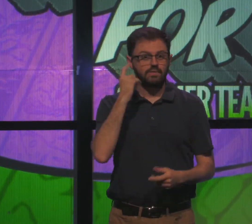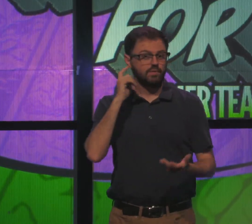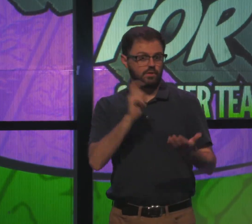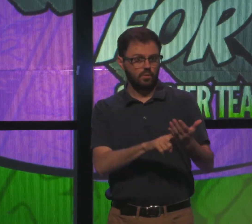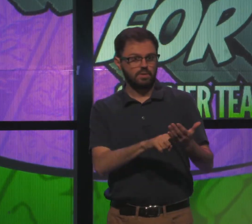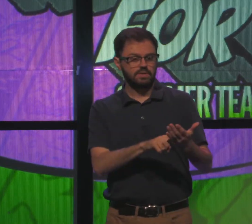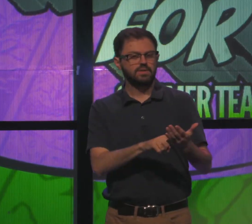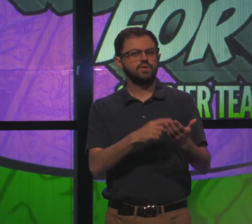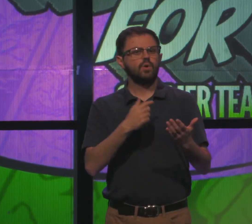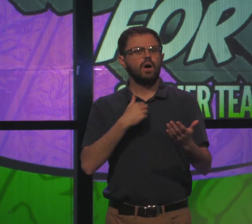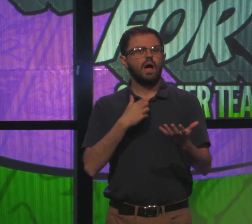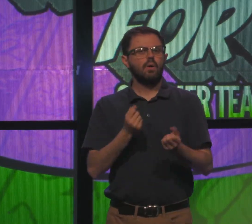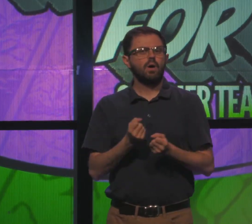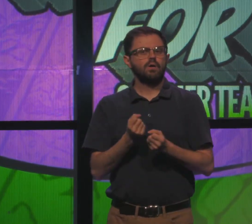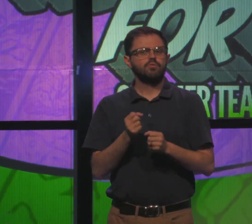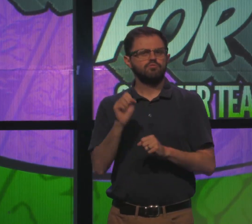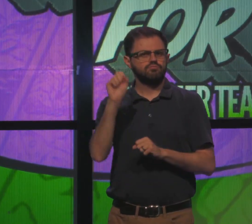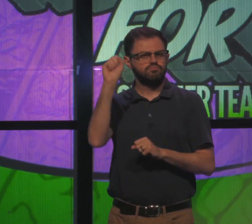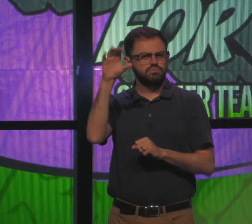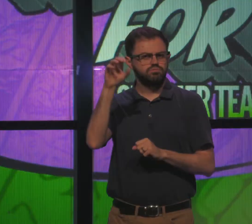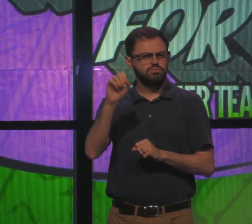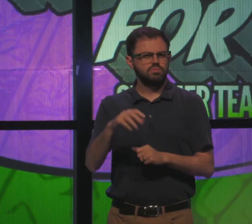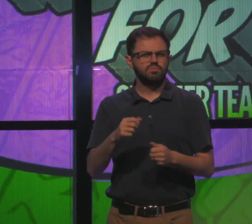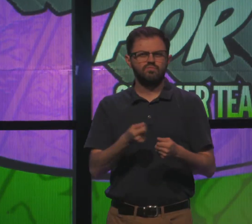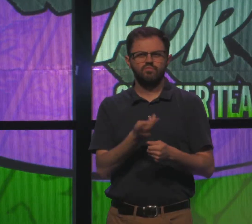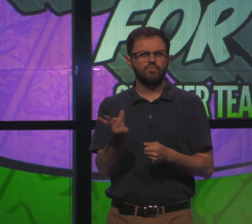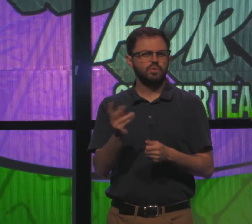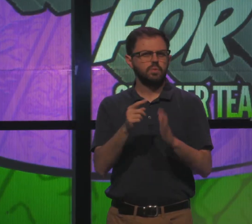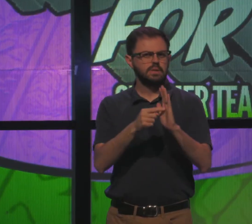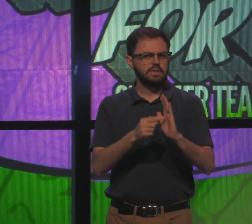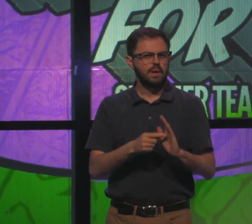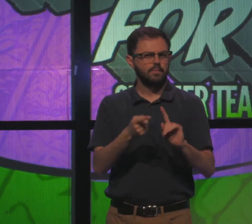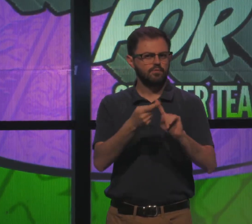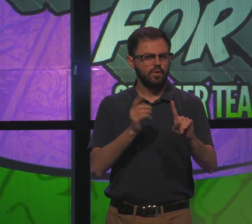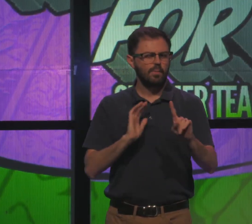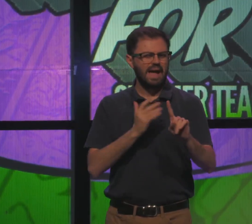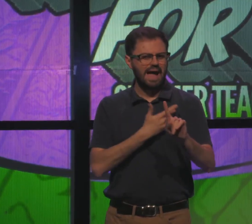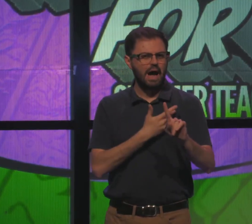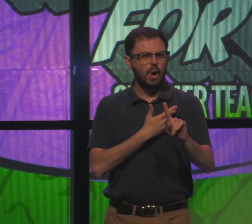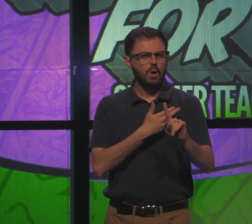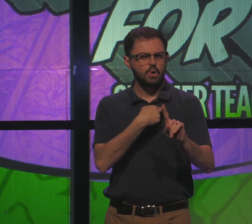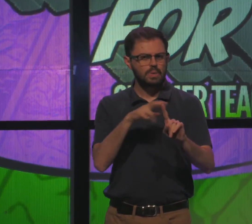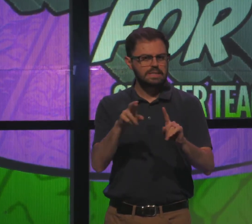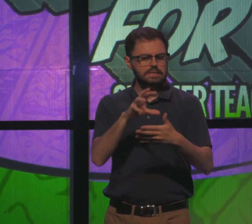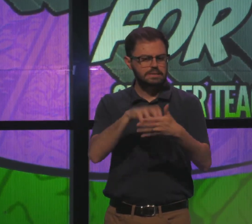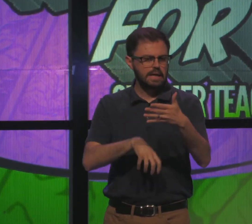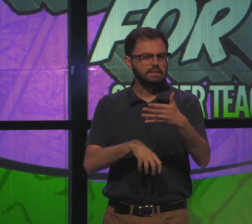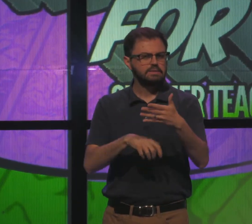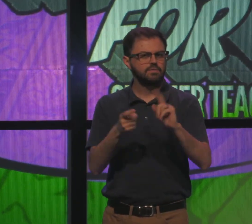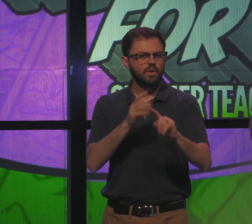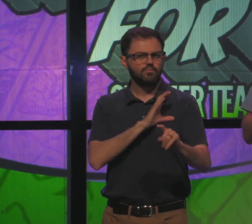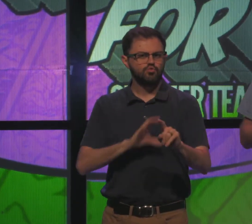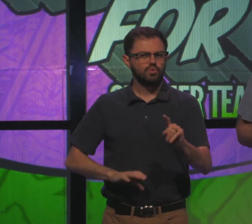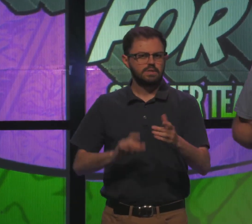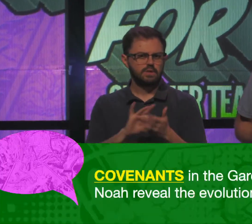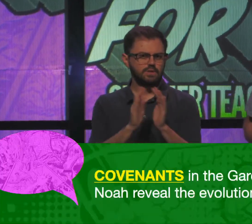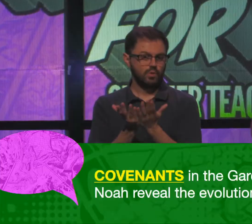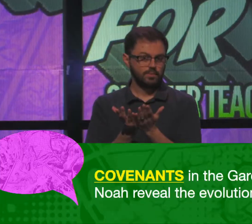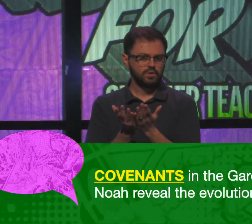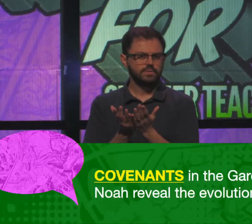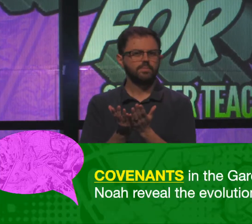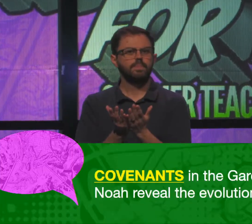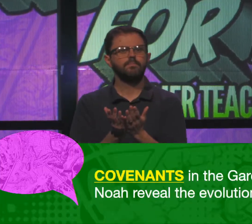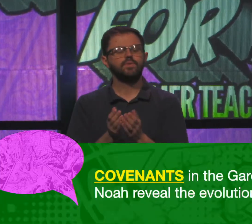examples of evolving faith that are found within our own religious texts, within the Christian scriptures. So in the